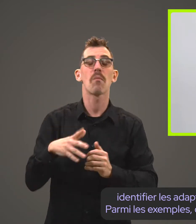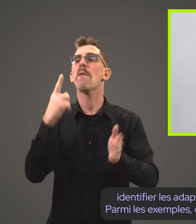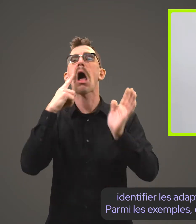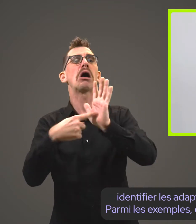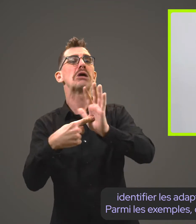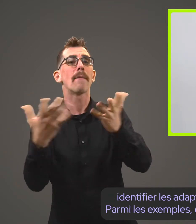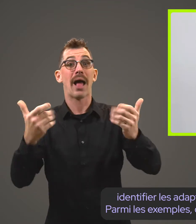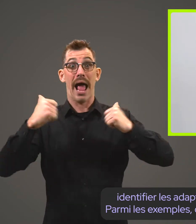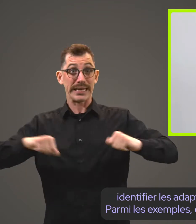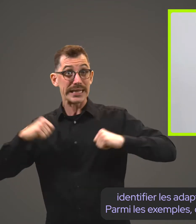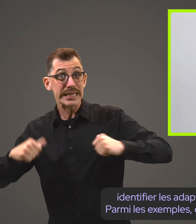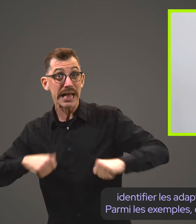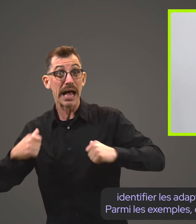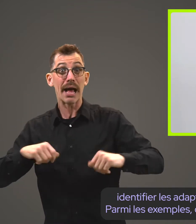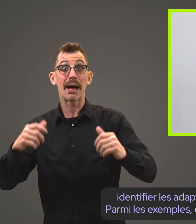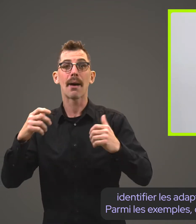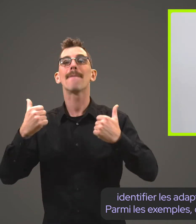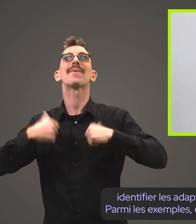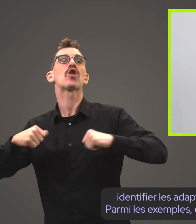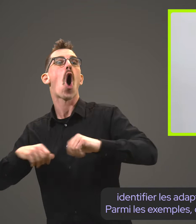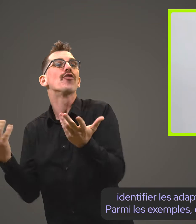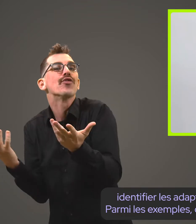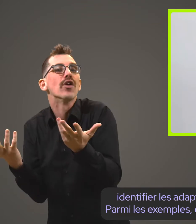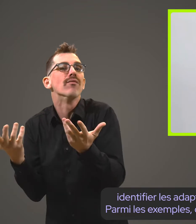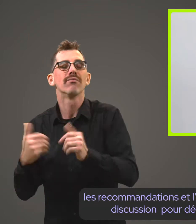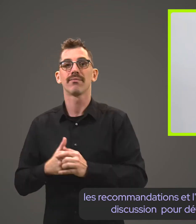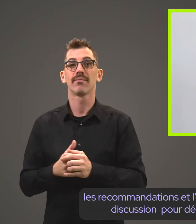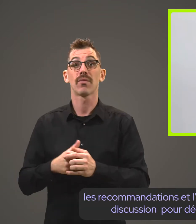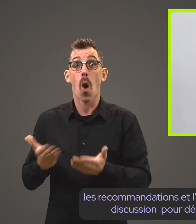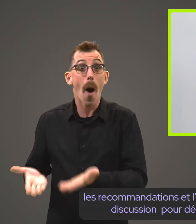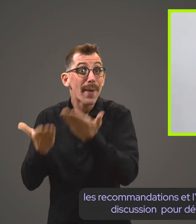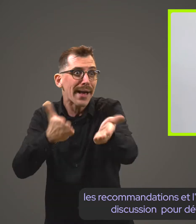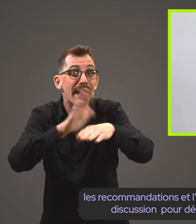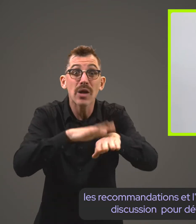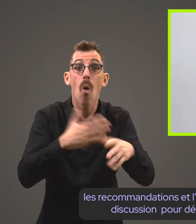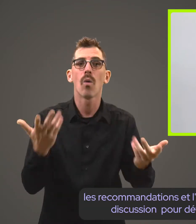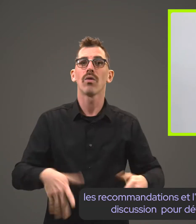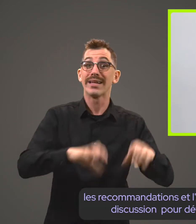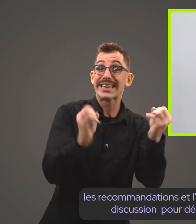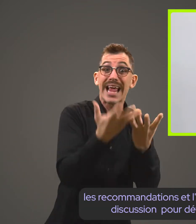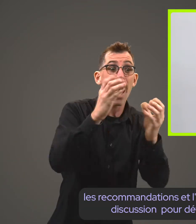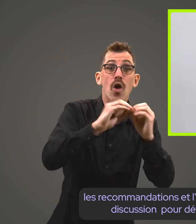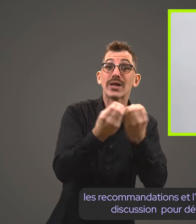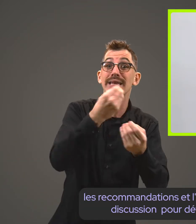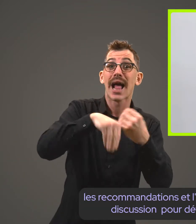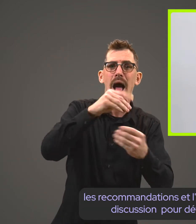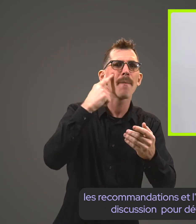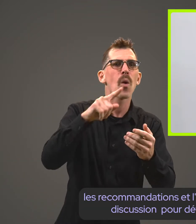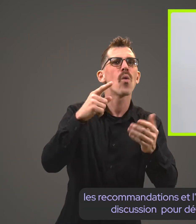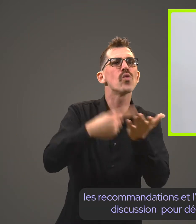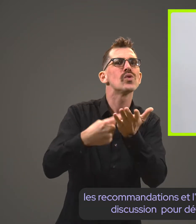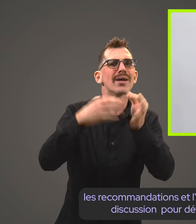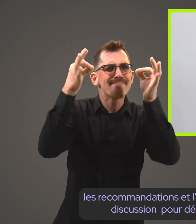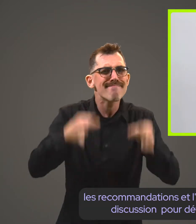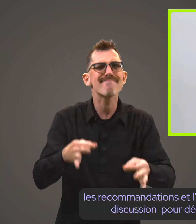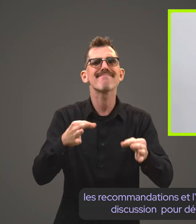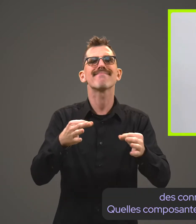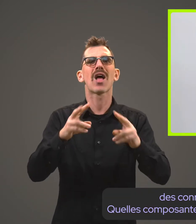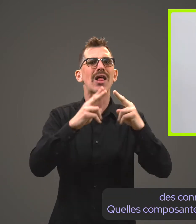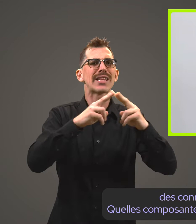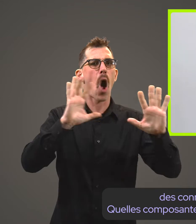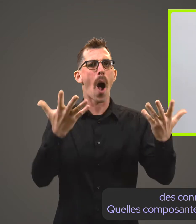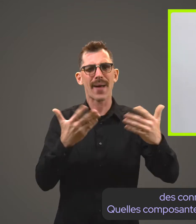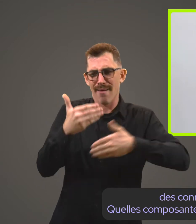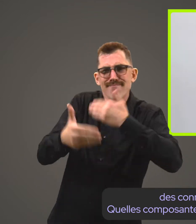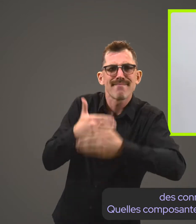needed? Some examples include pilot testing recommendations and hosting a focus group to determine the applicability